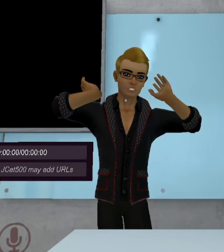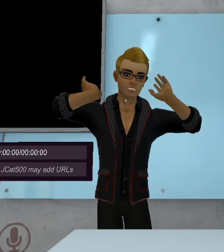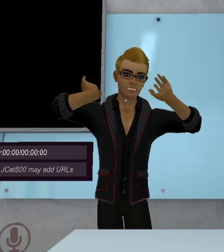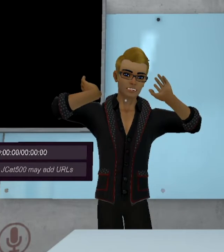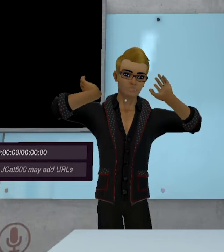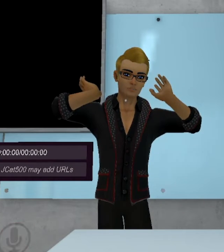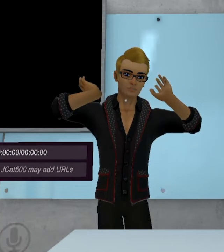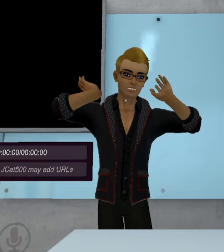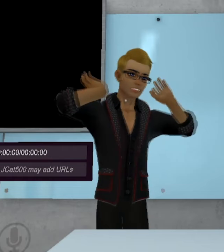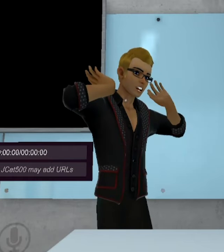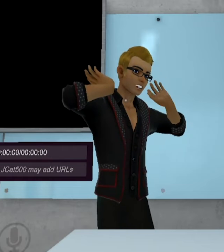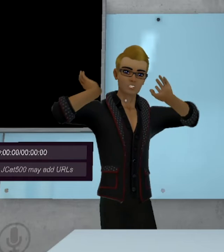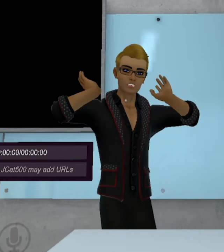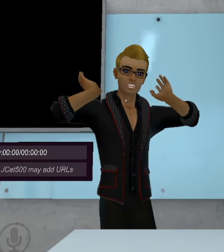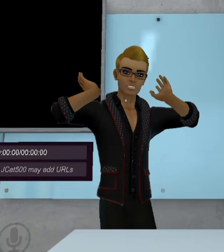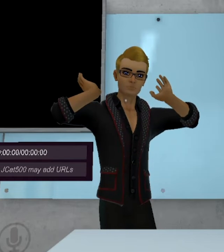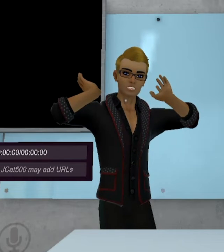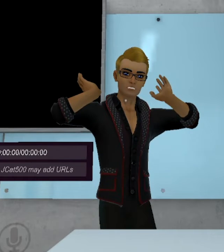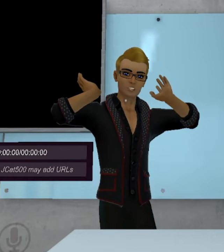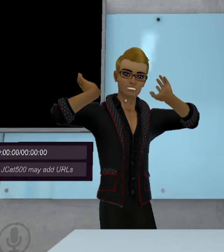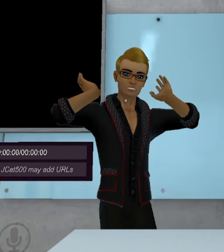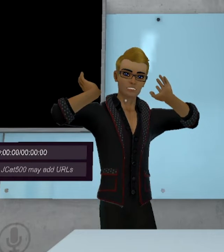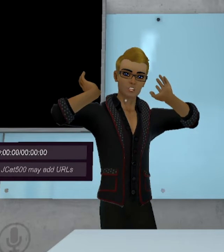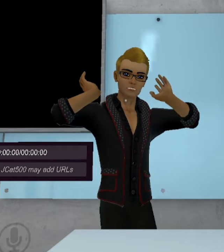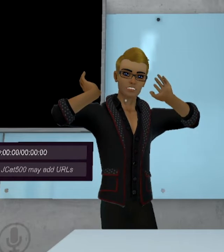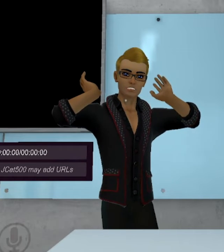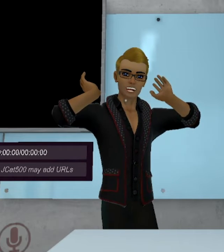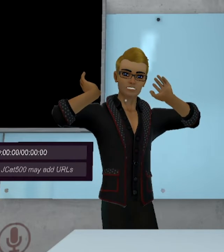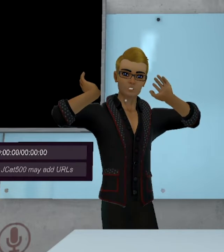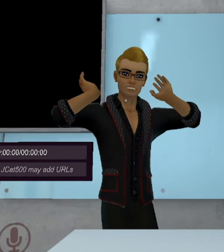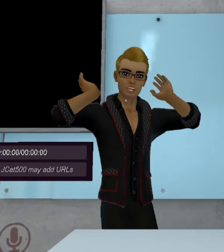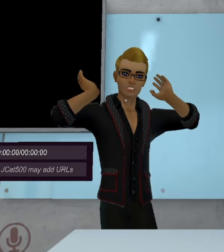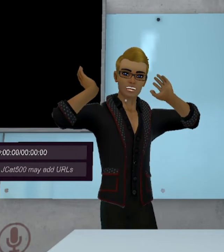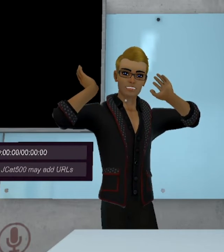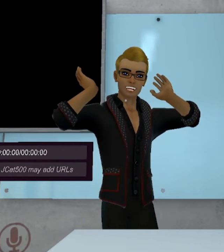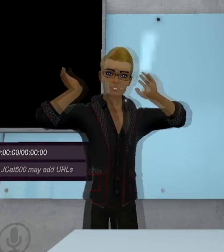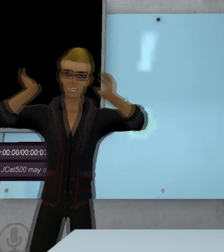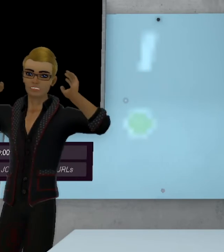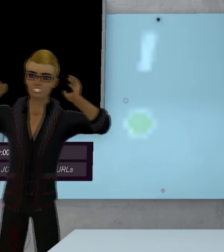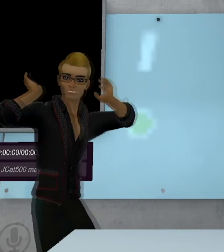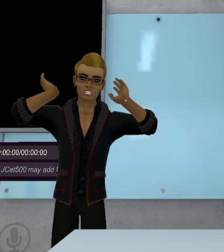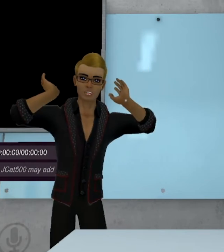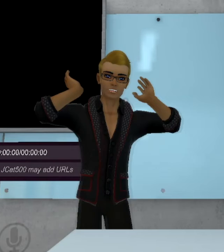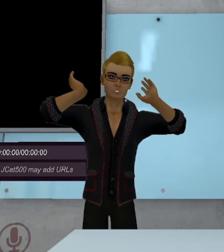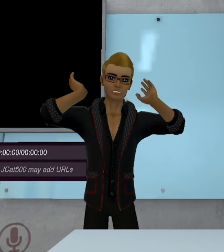usually the time where they're most developmentally active, you know. They want to run around. They want to